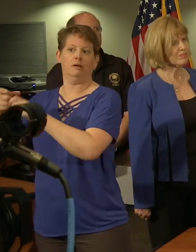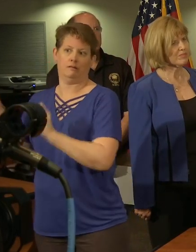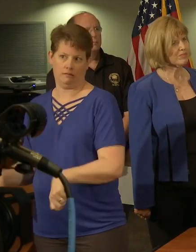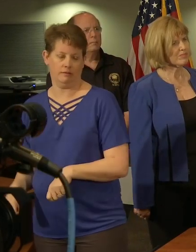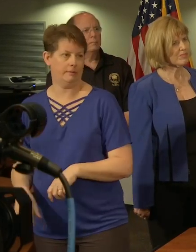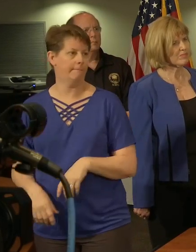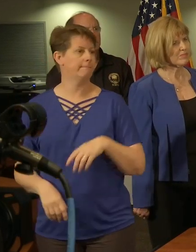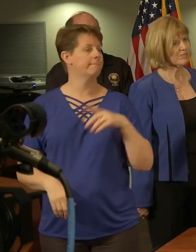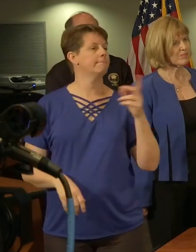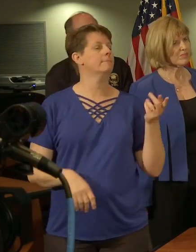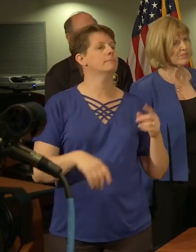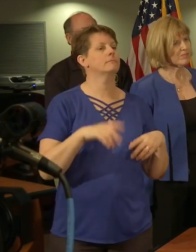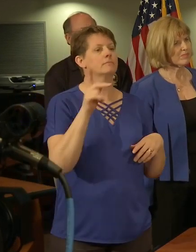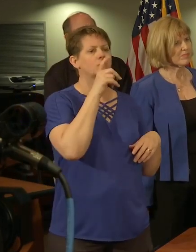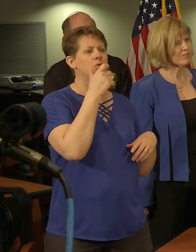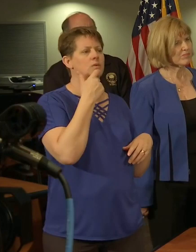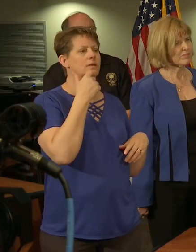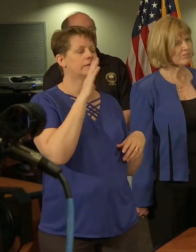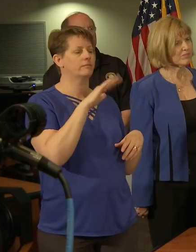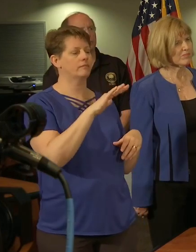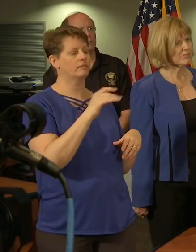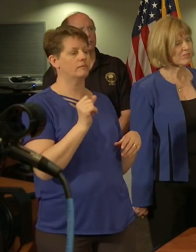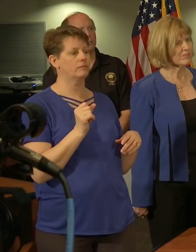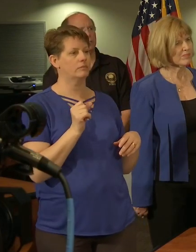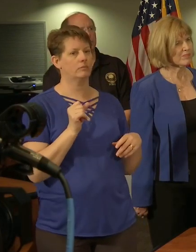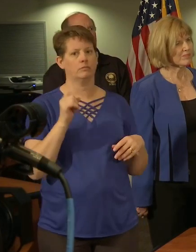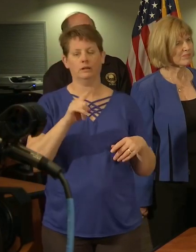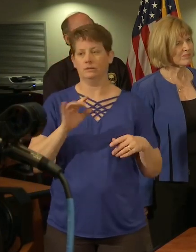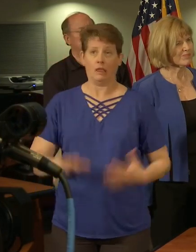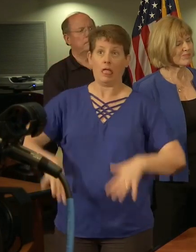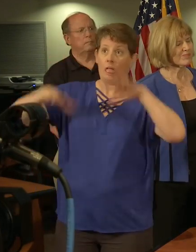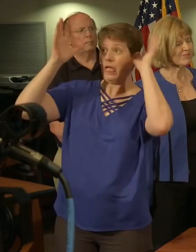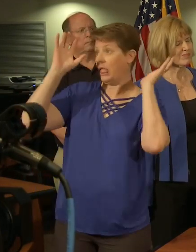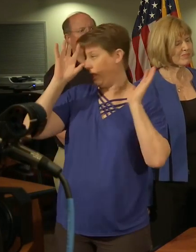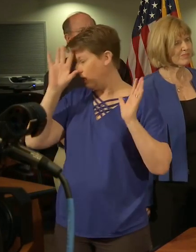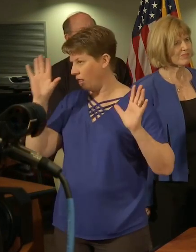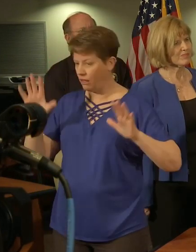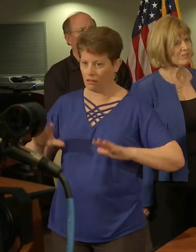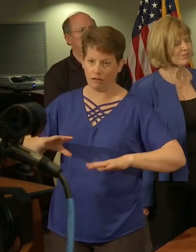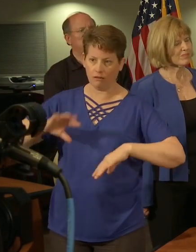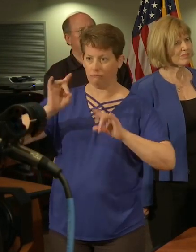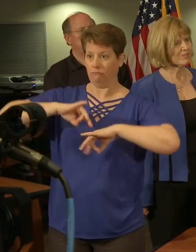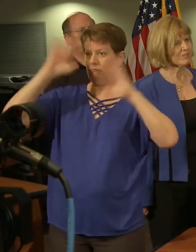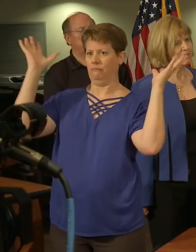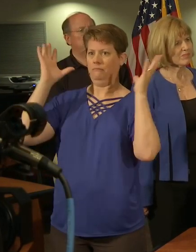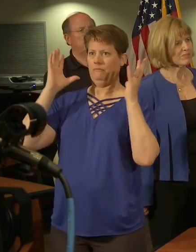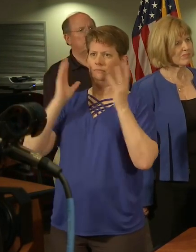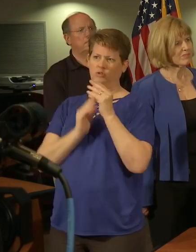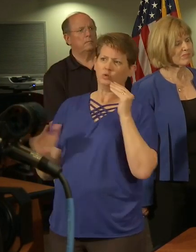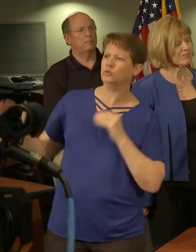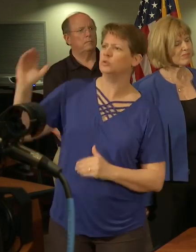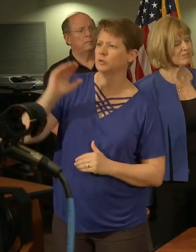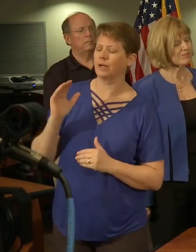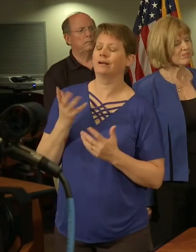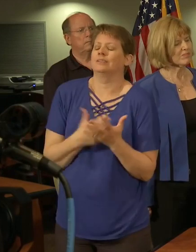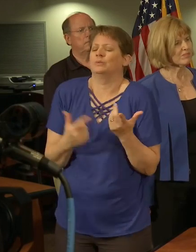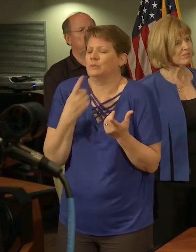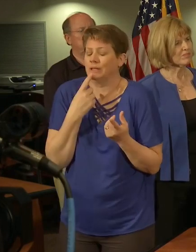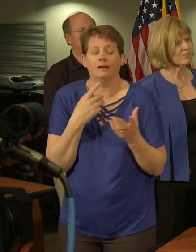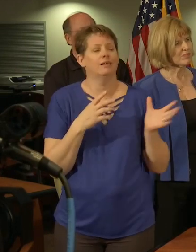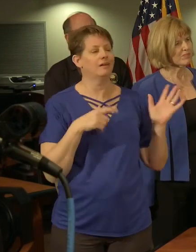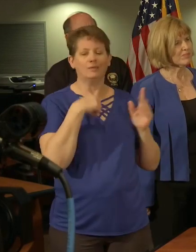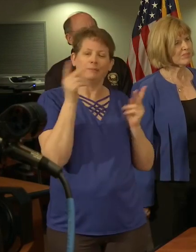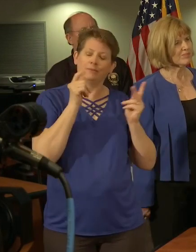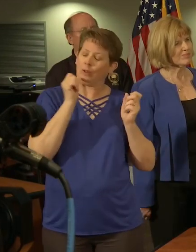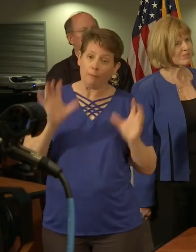say to people who say that this is just hysteria, that this is an overreaction? Well, we tell people not